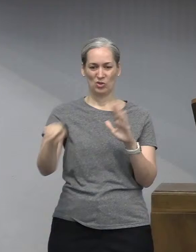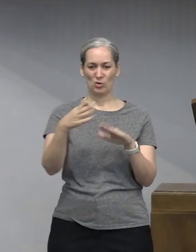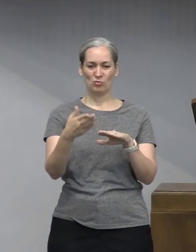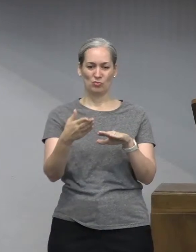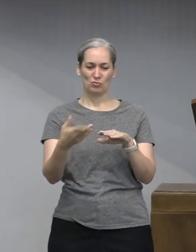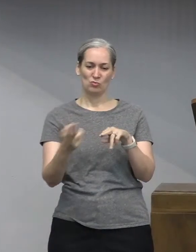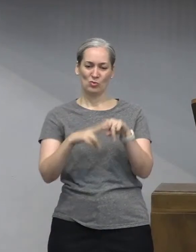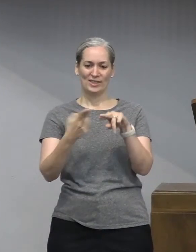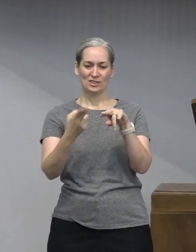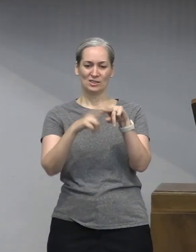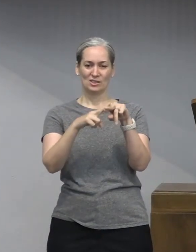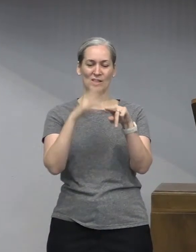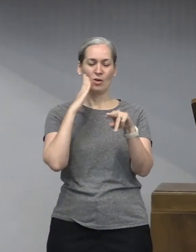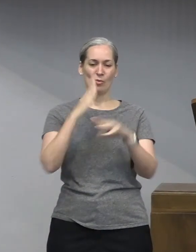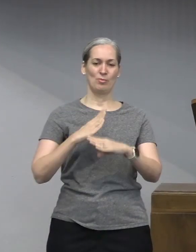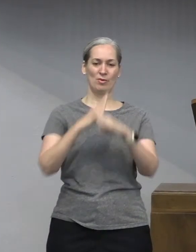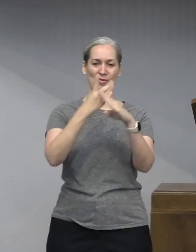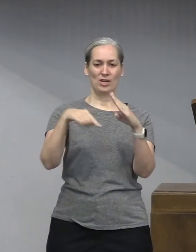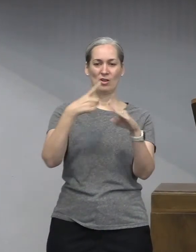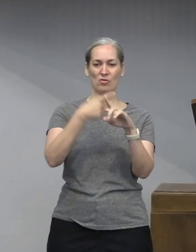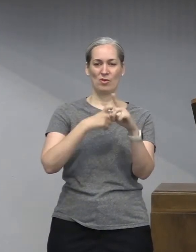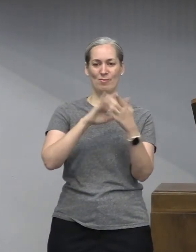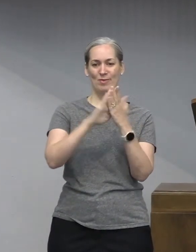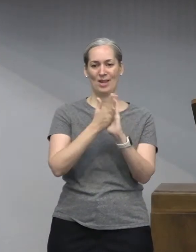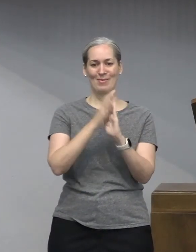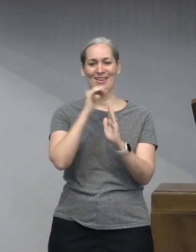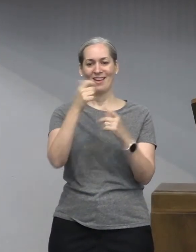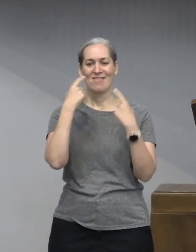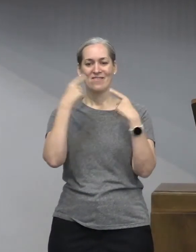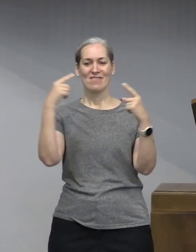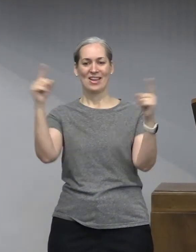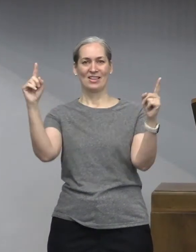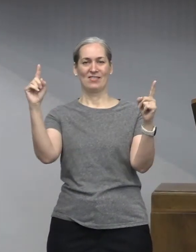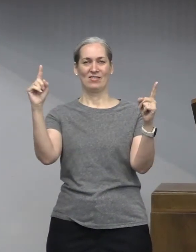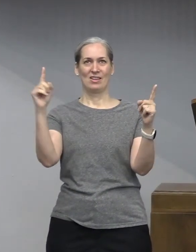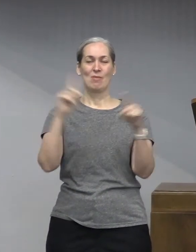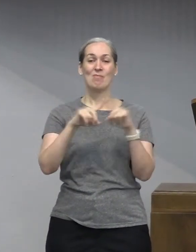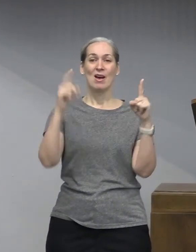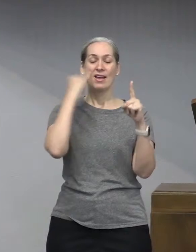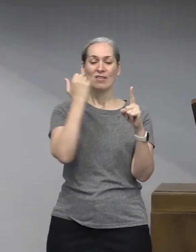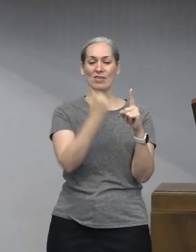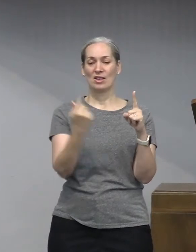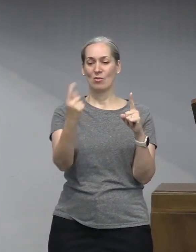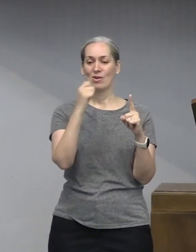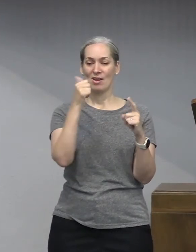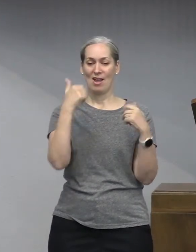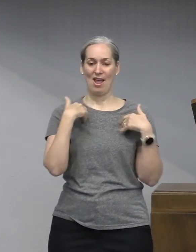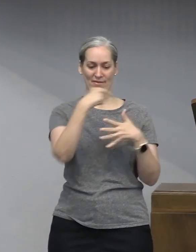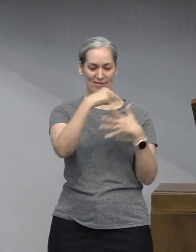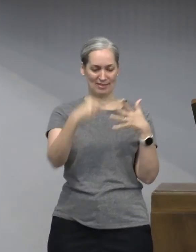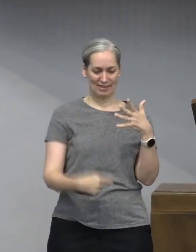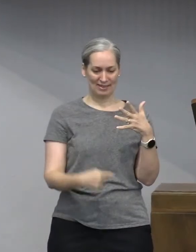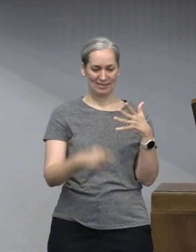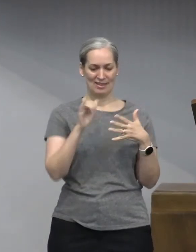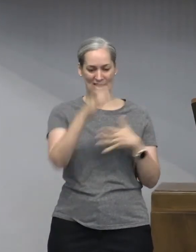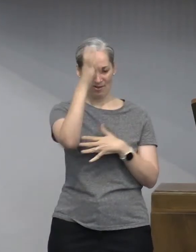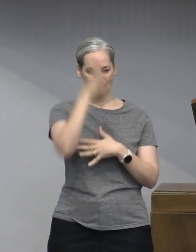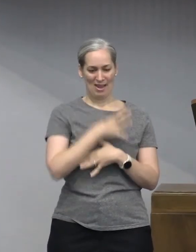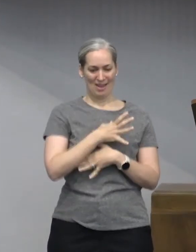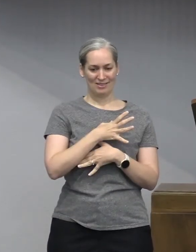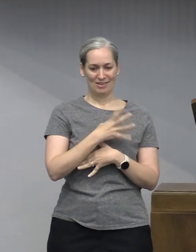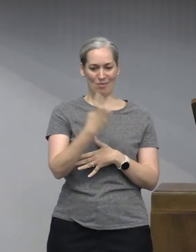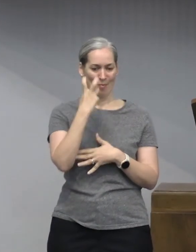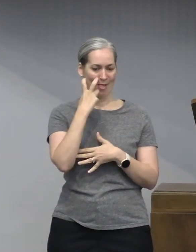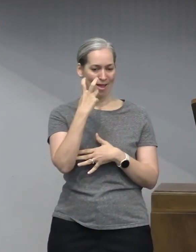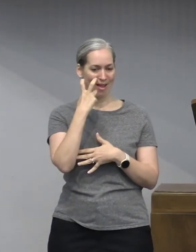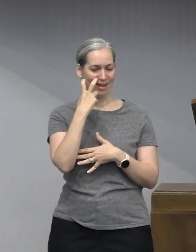measure, they will keep you from being ineffective and unproductive. But if anyone does not have them, he is nearsighted and